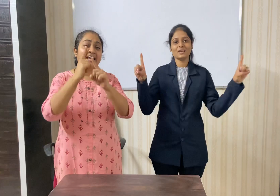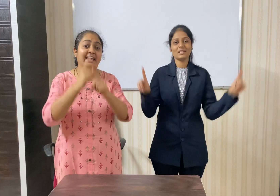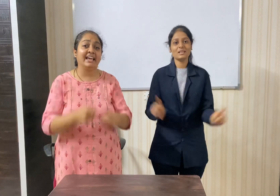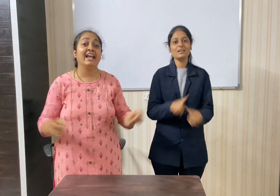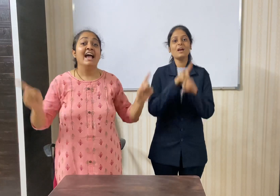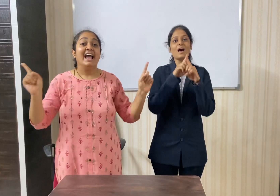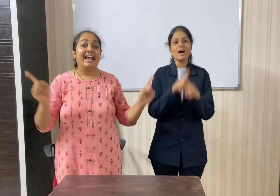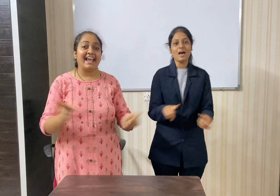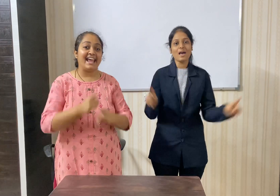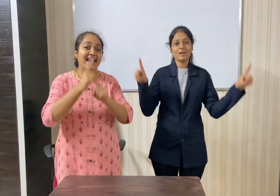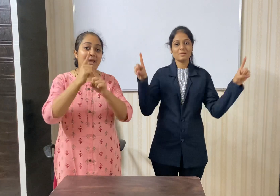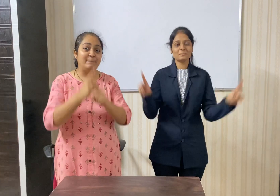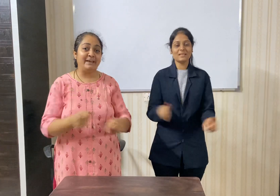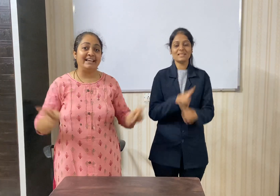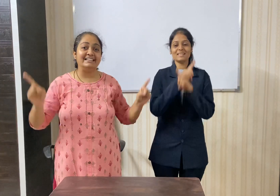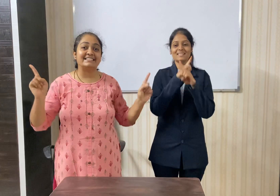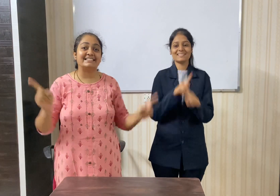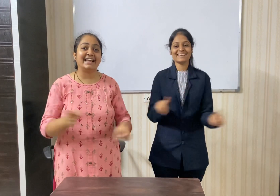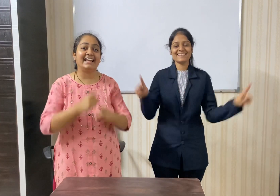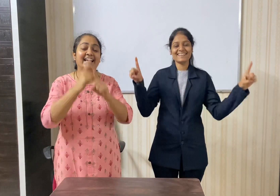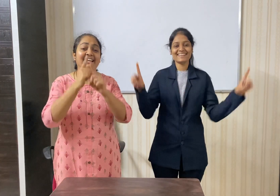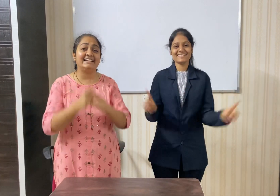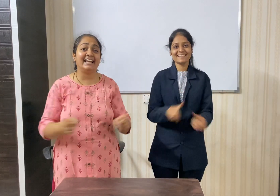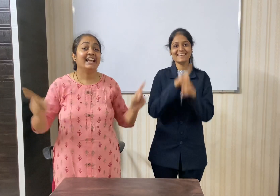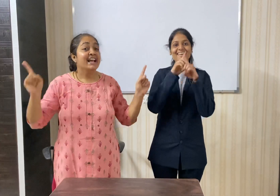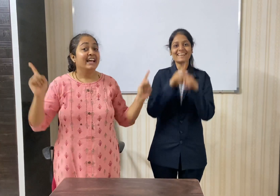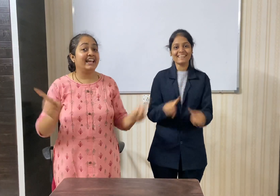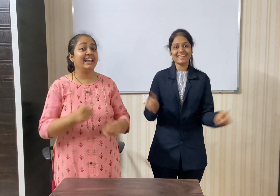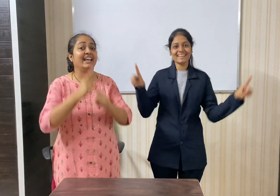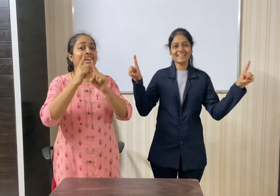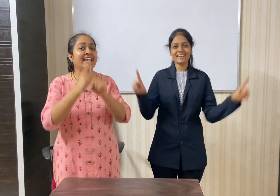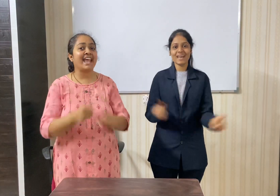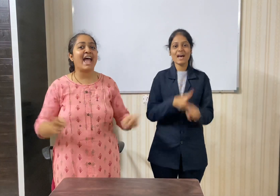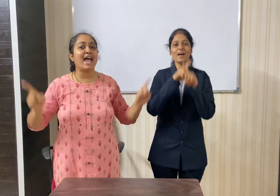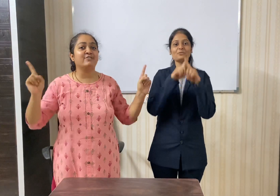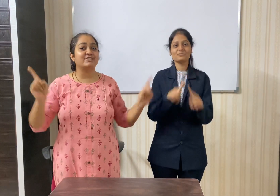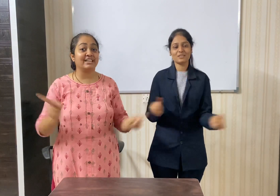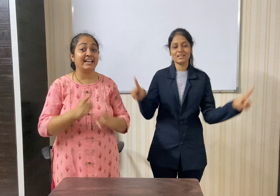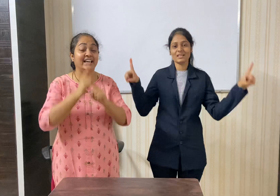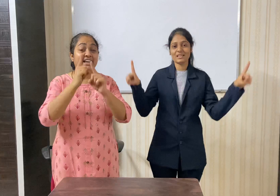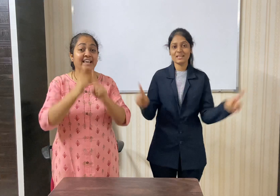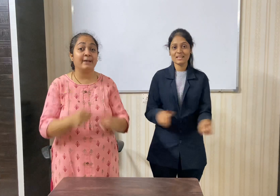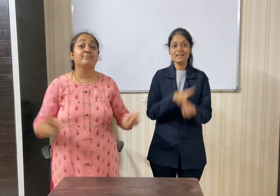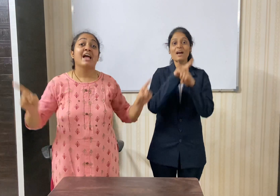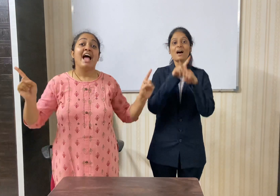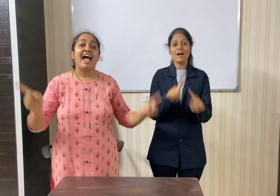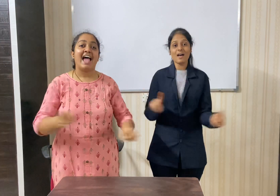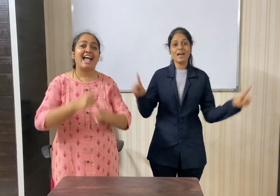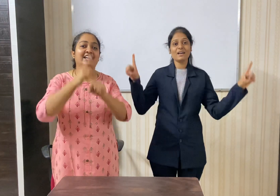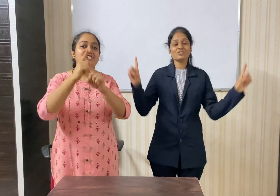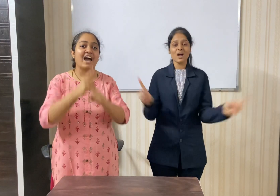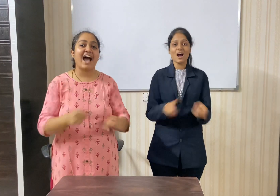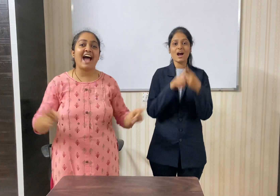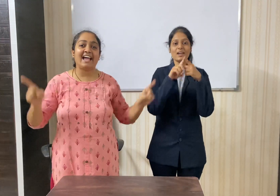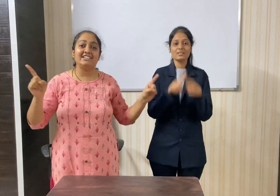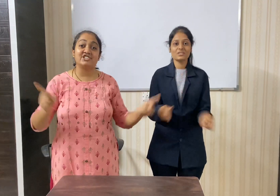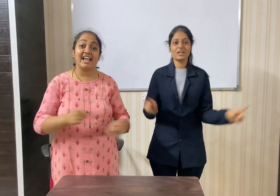A B C D E F G H I J